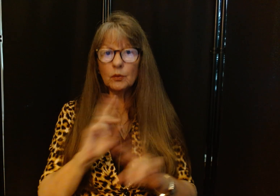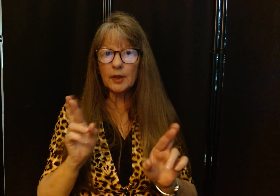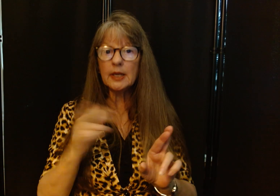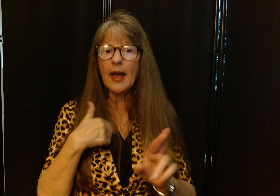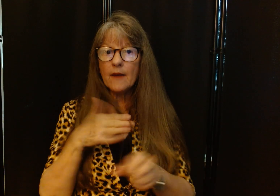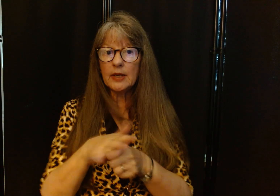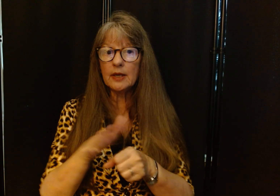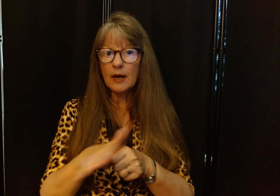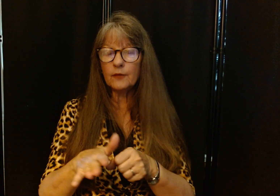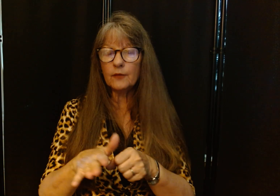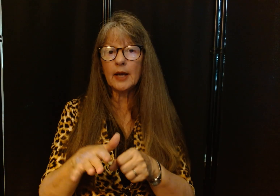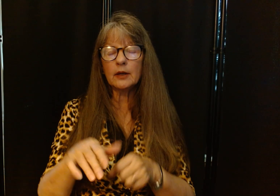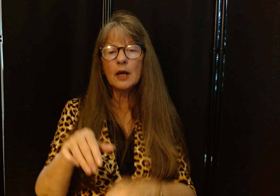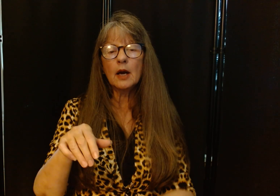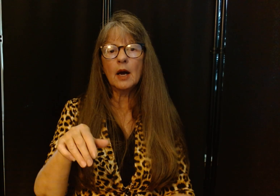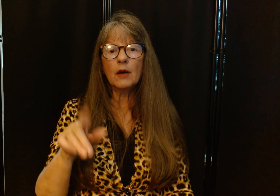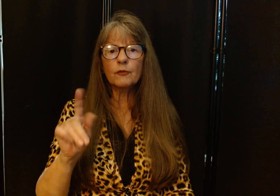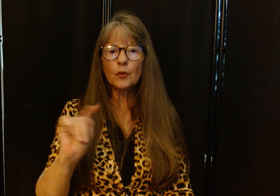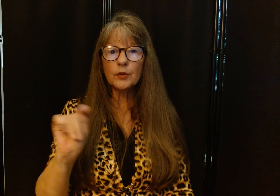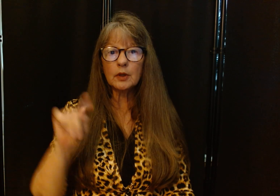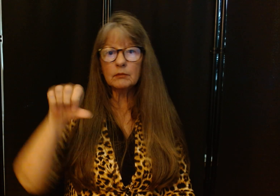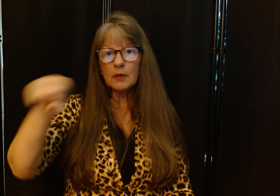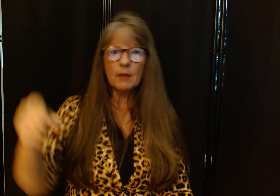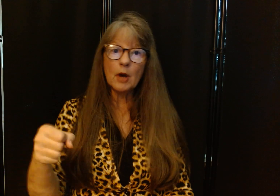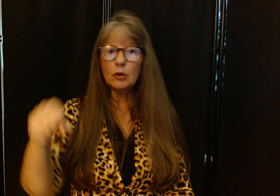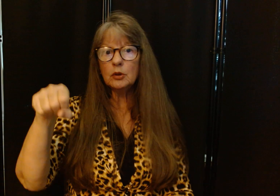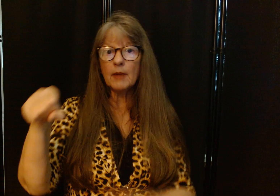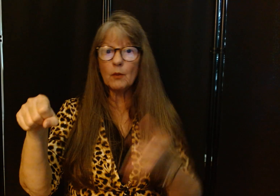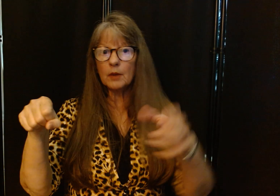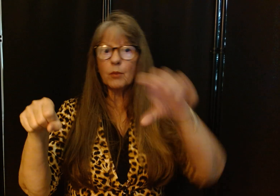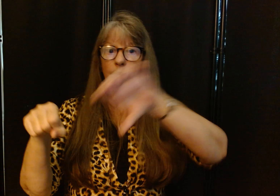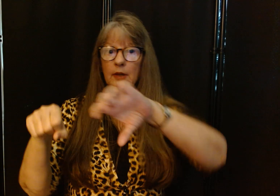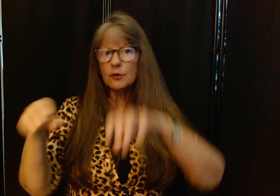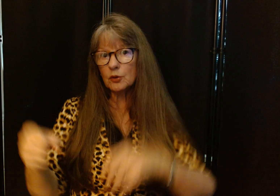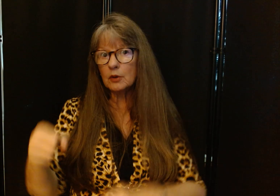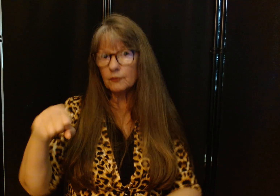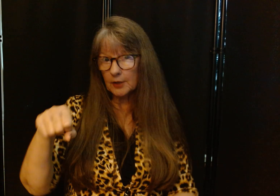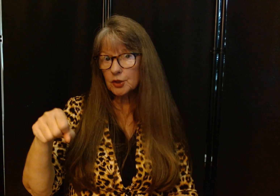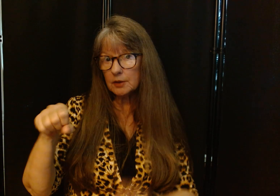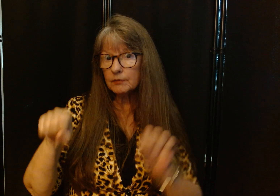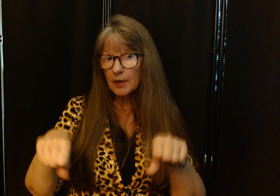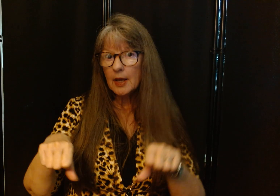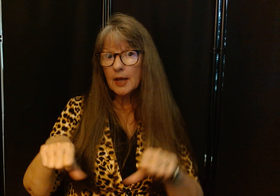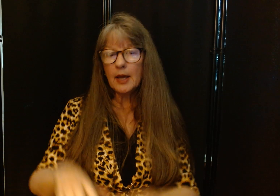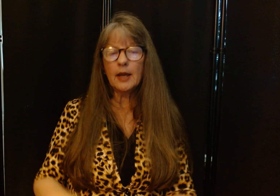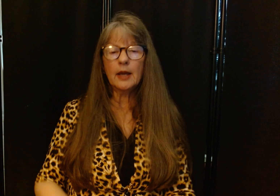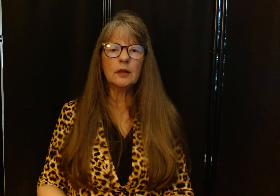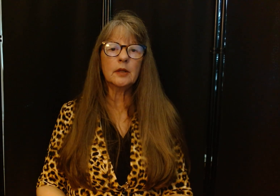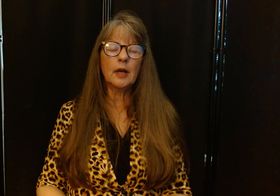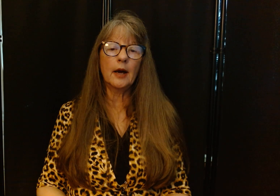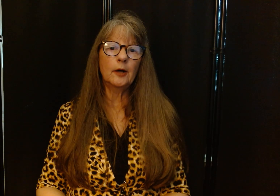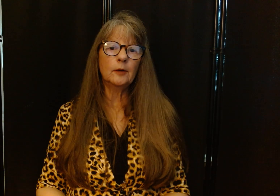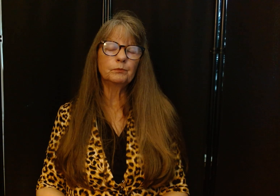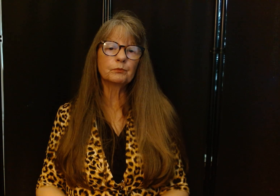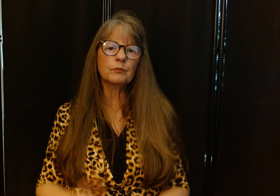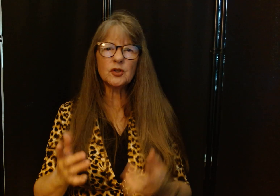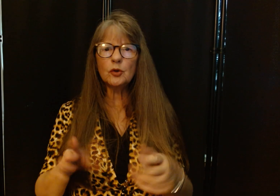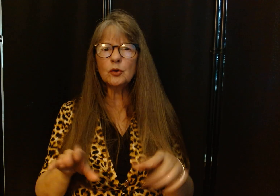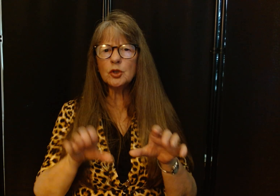ready and have enough. Like for the commode, you might want to pour that in there so you can flush it. And so you can just